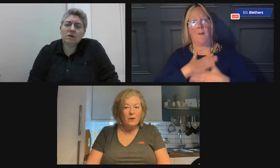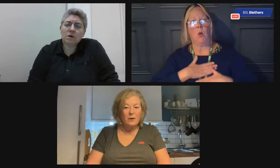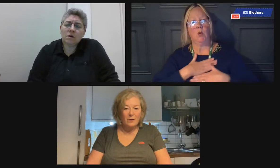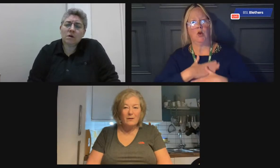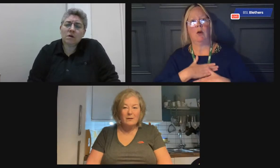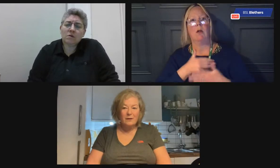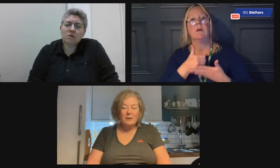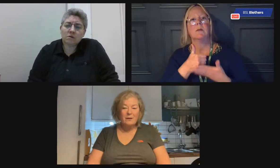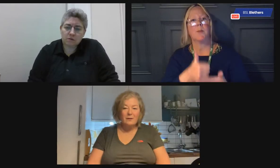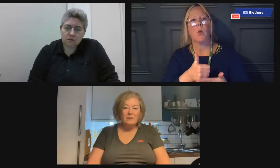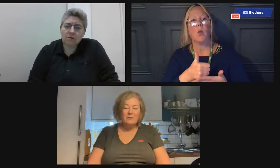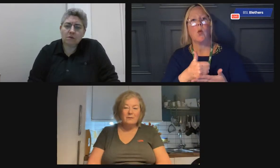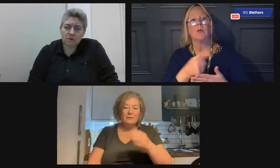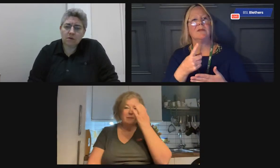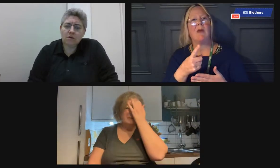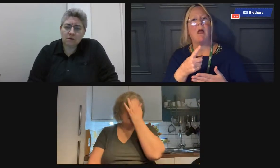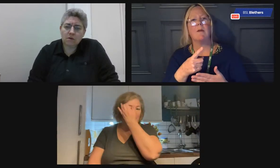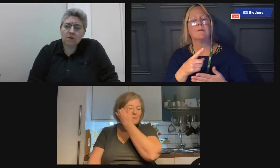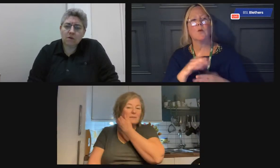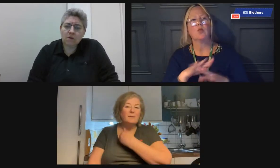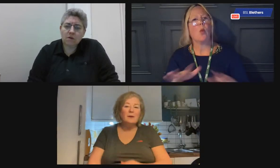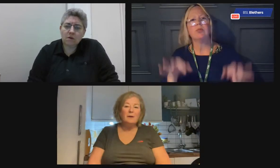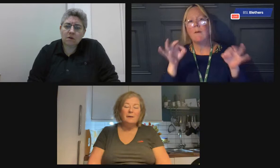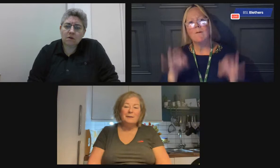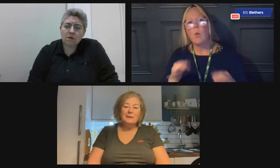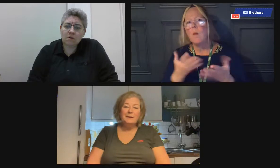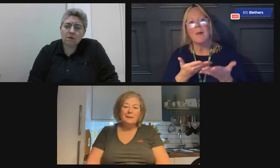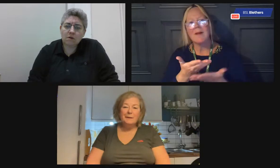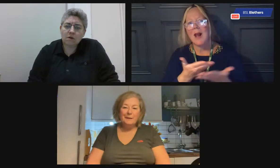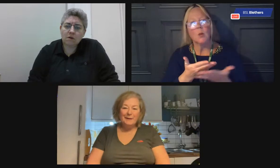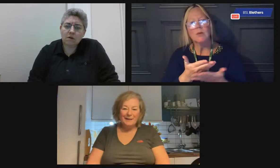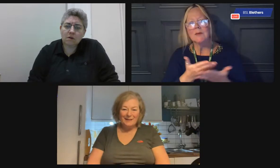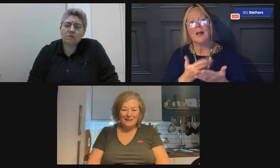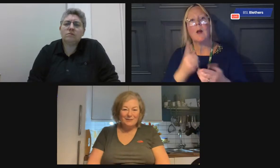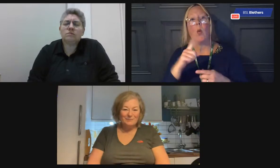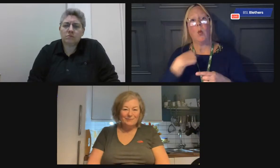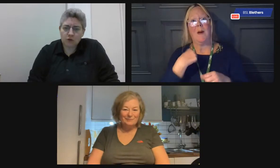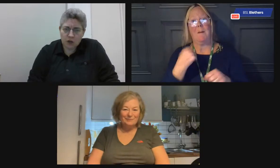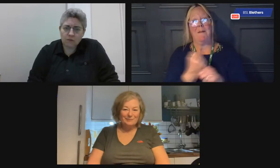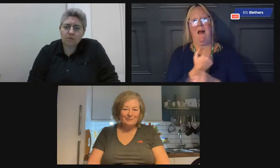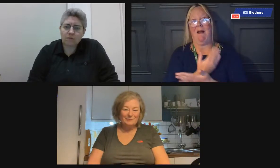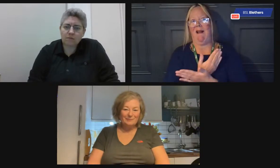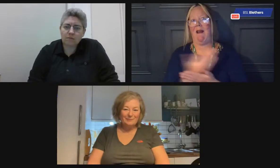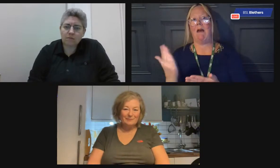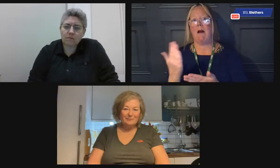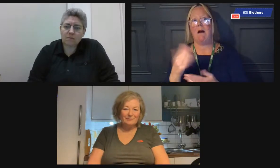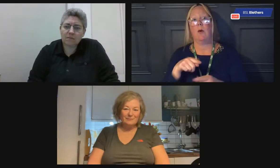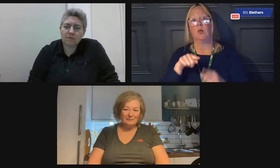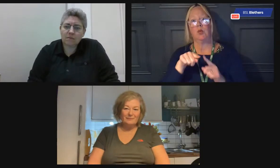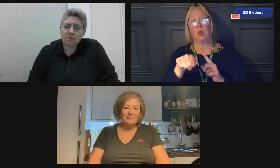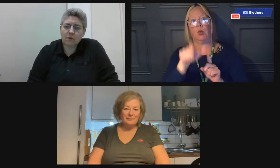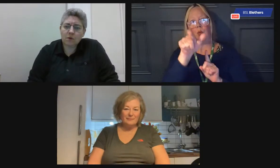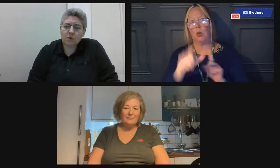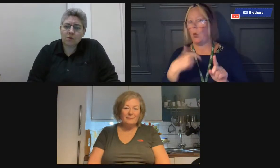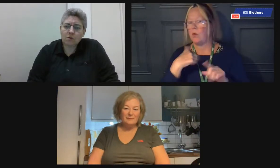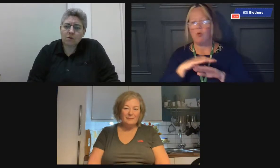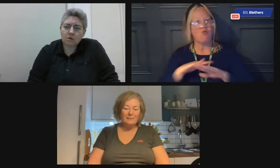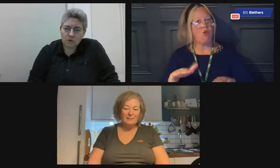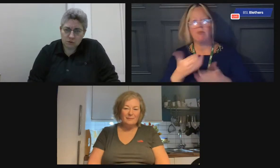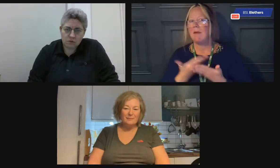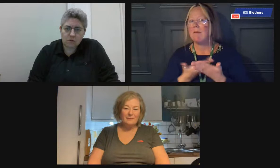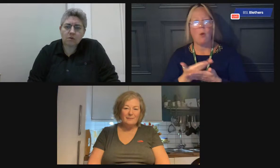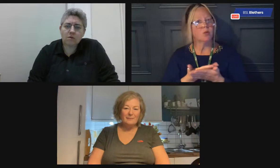Well, for one-to-one emotional support, that's what we offer. We don't